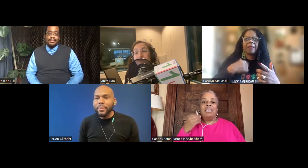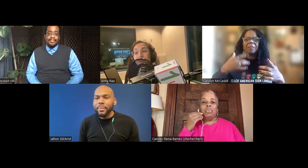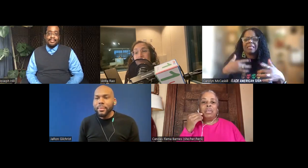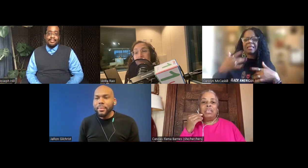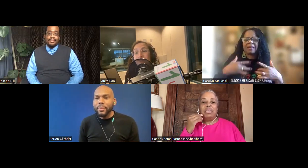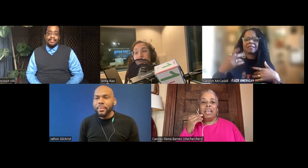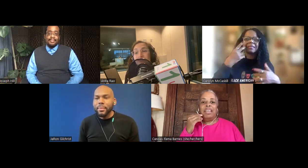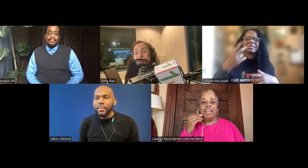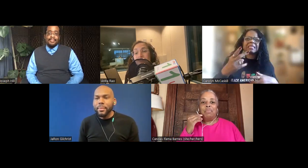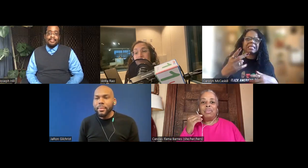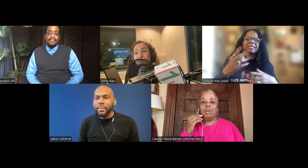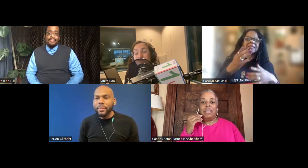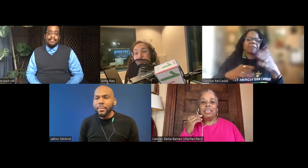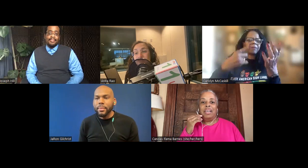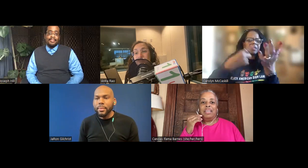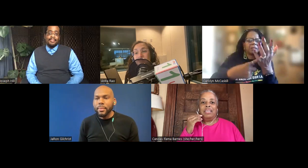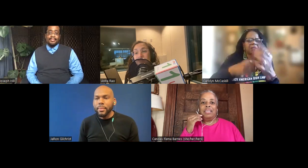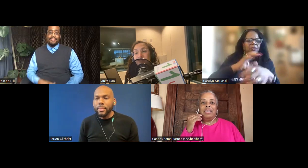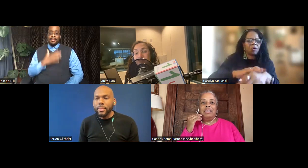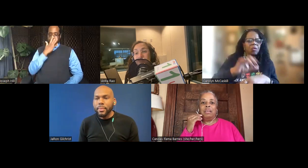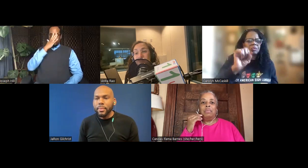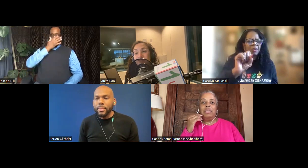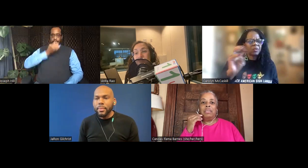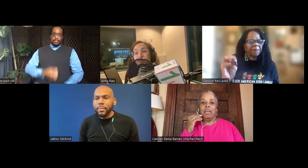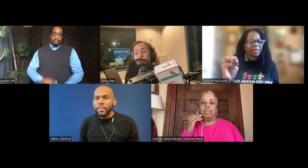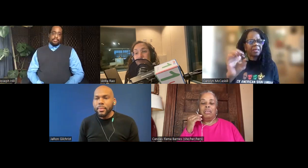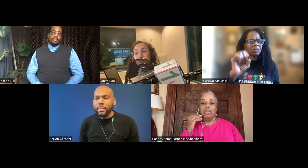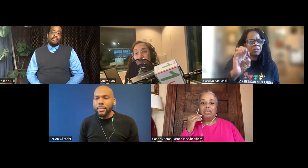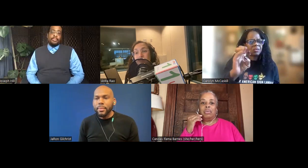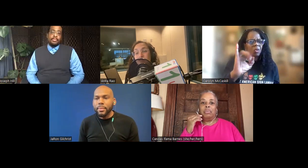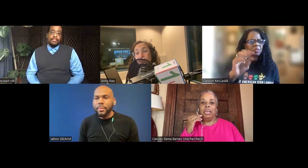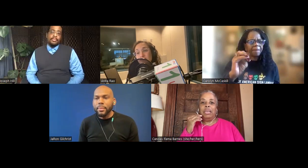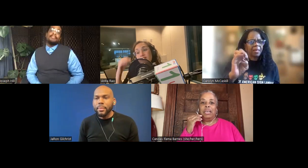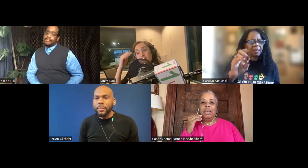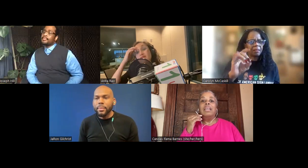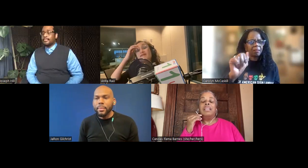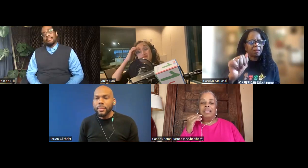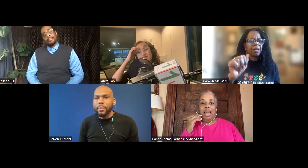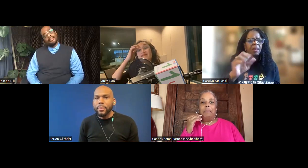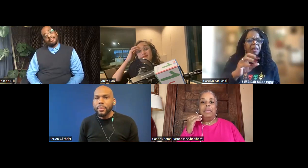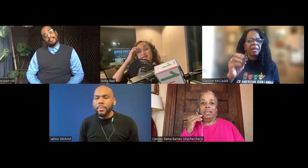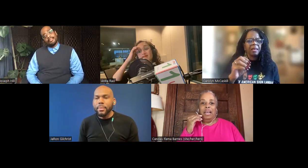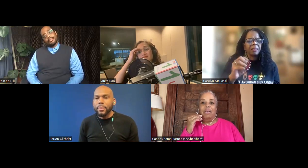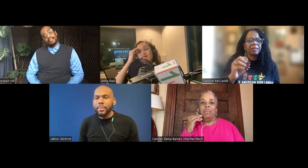I just wanted to say that I'm so excited to see some of the discussion on social media that's happening now.